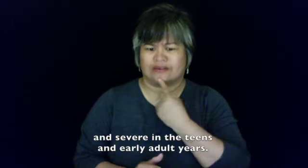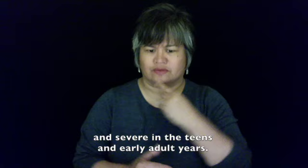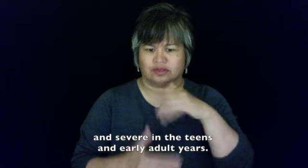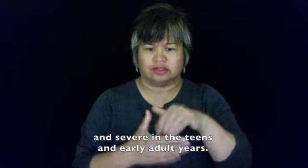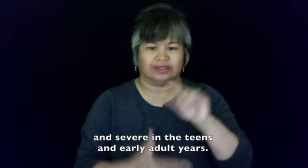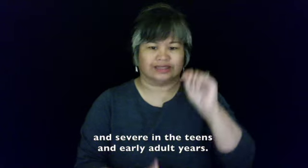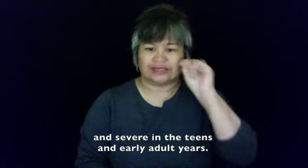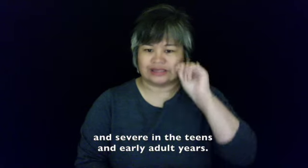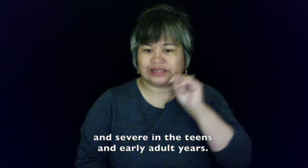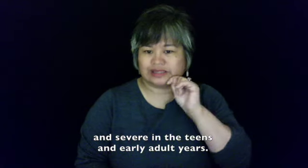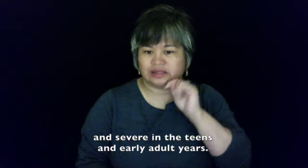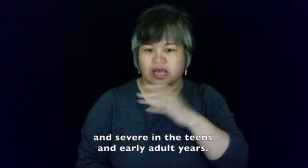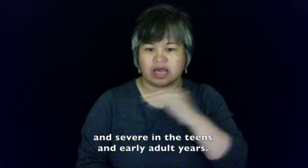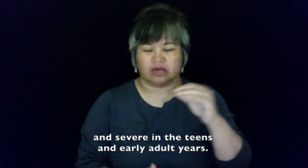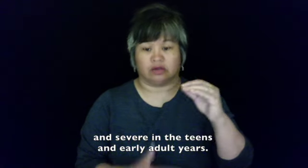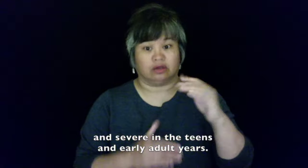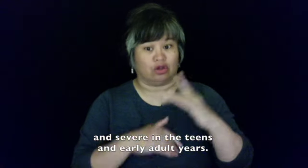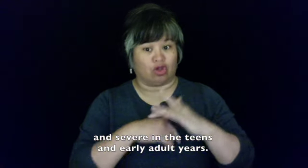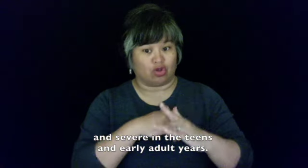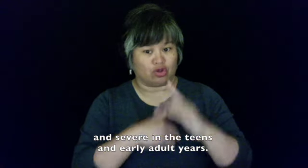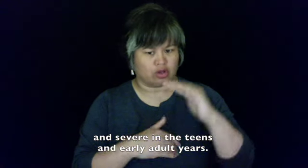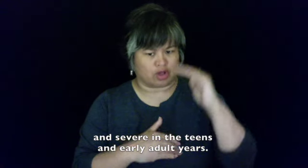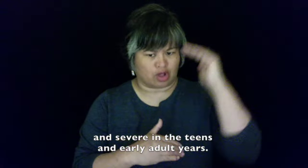and severe in teens and early adult years.